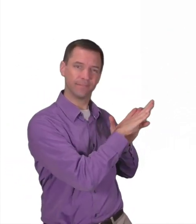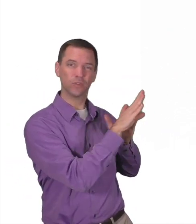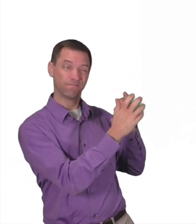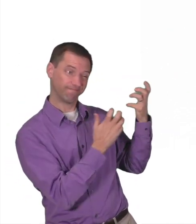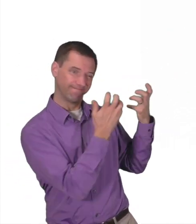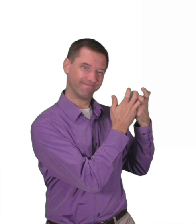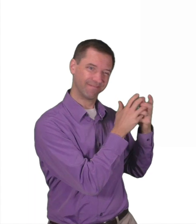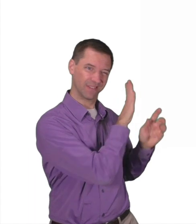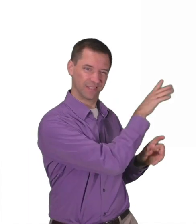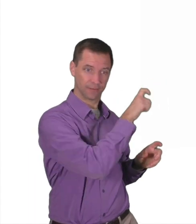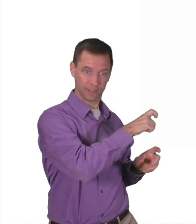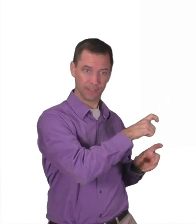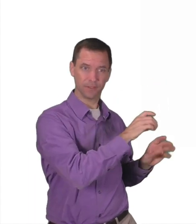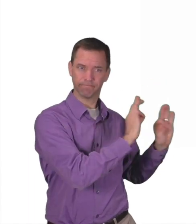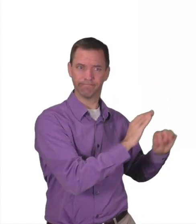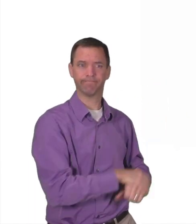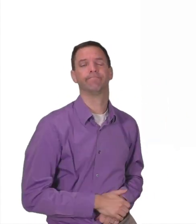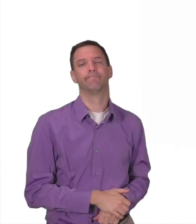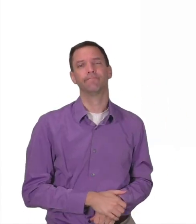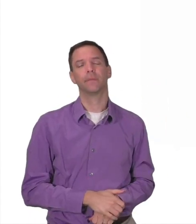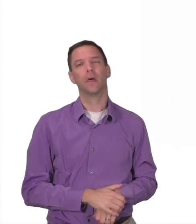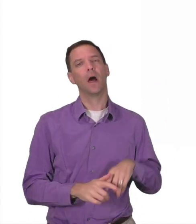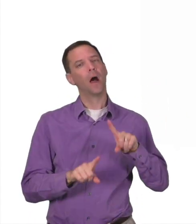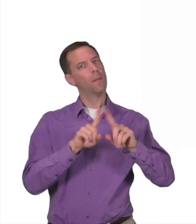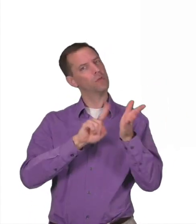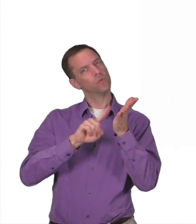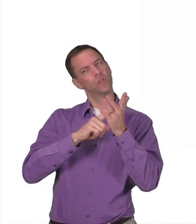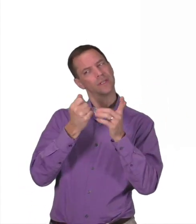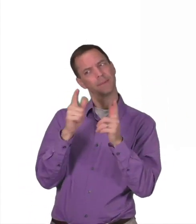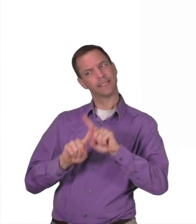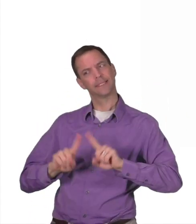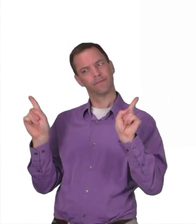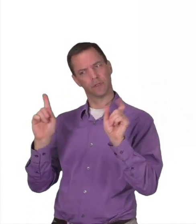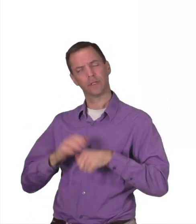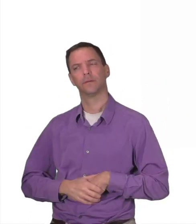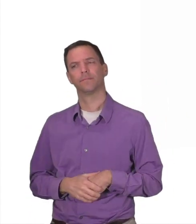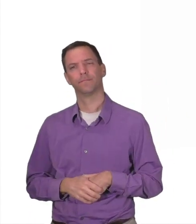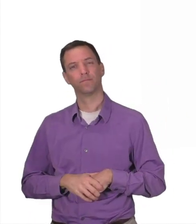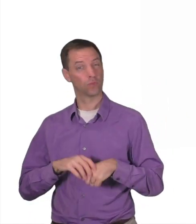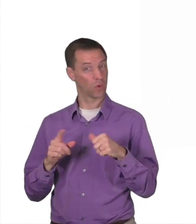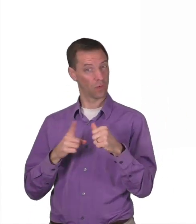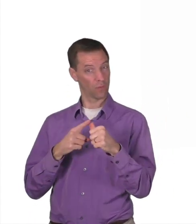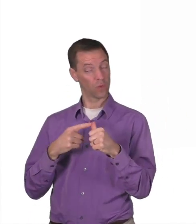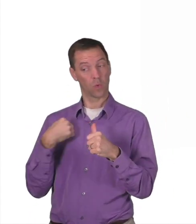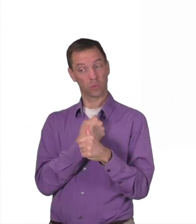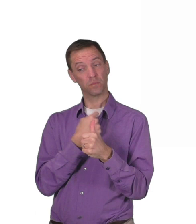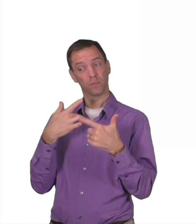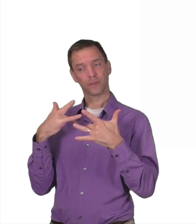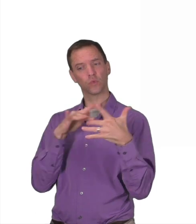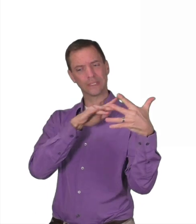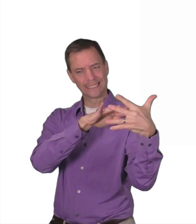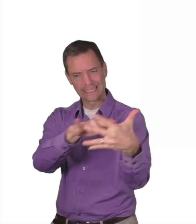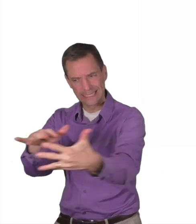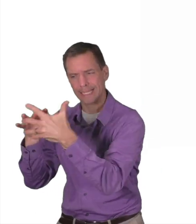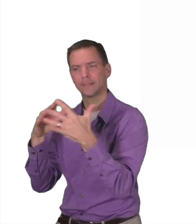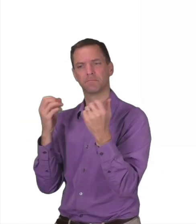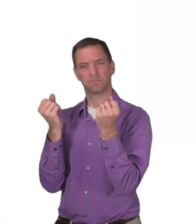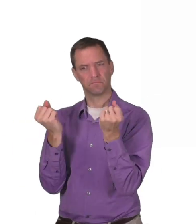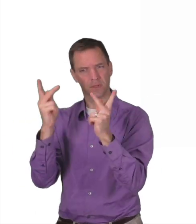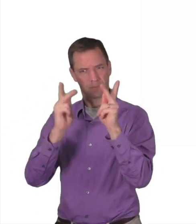their development and meet their individualized needs. But research works a little bit differently. First of